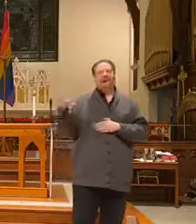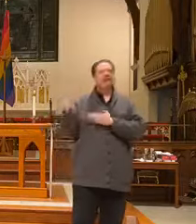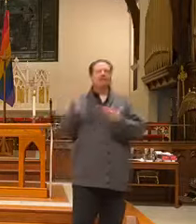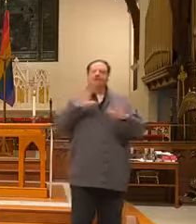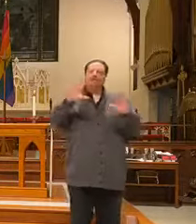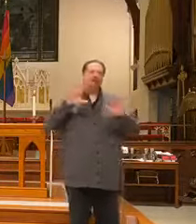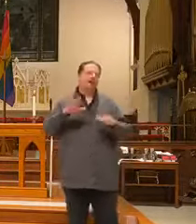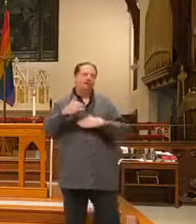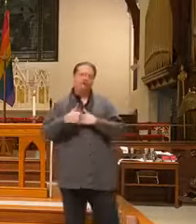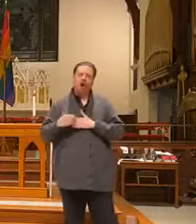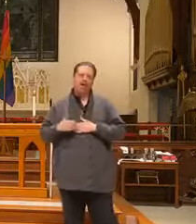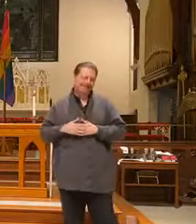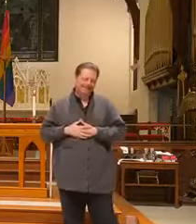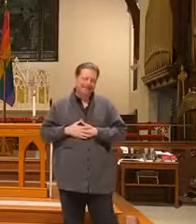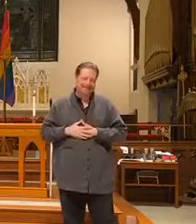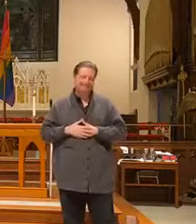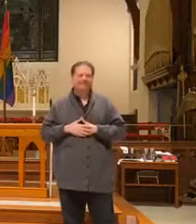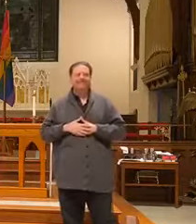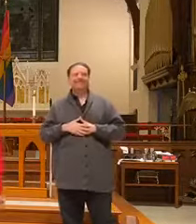bread.